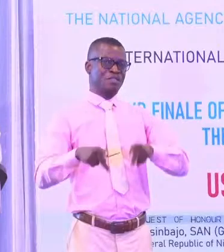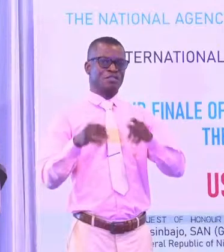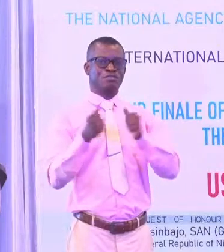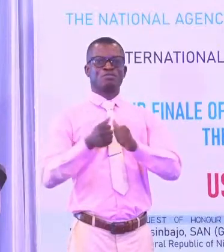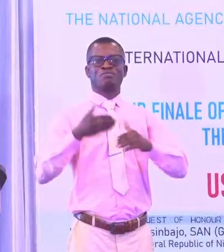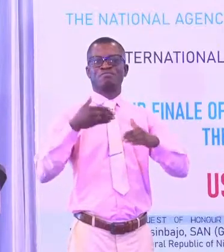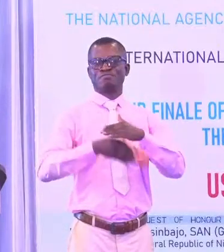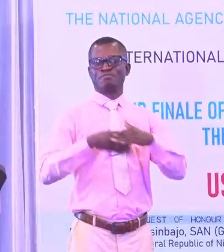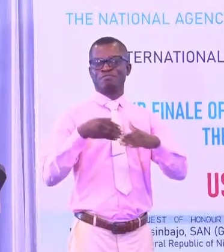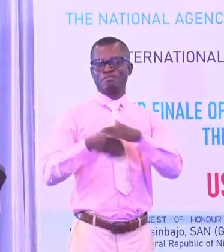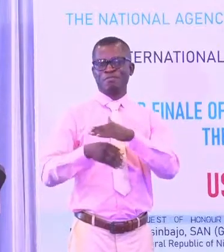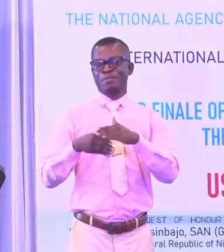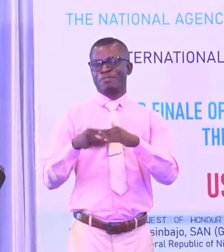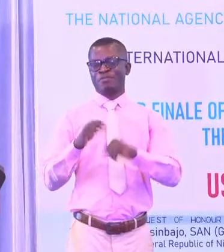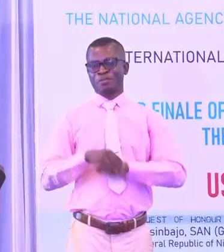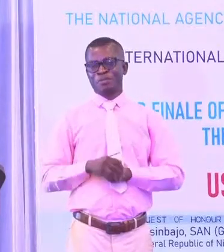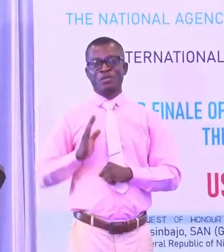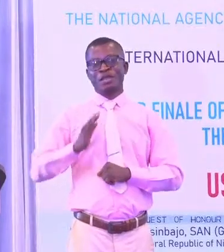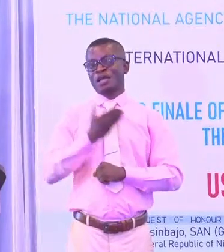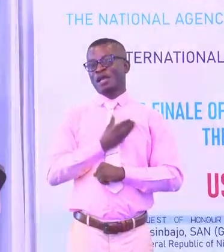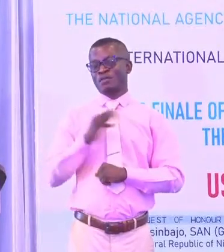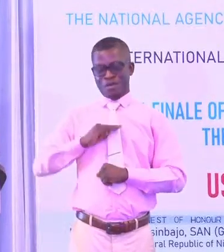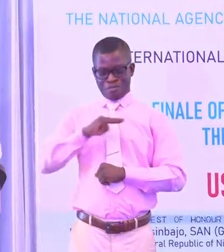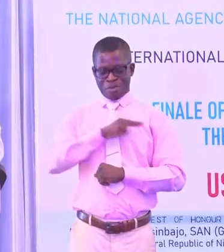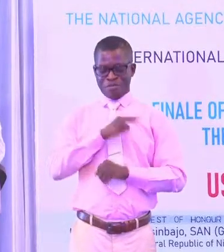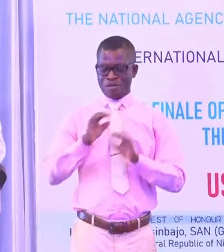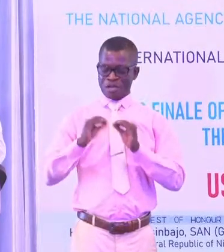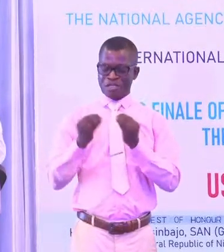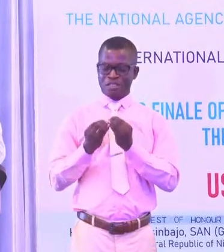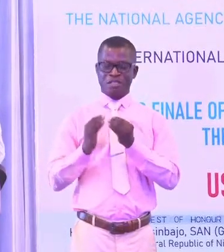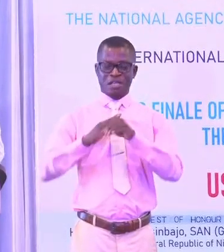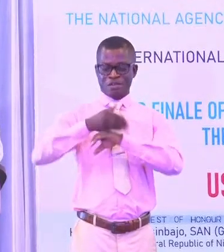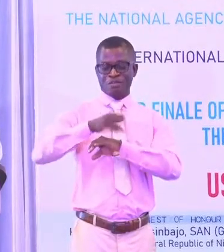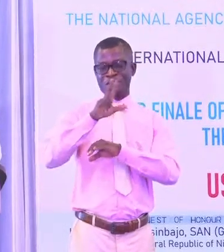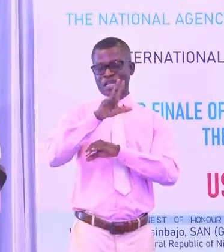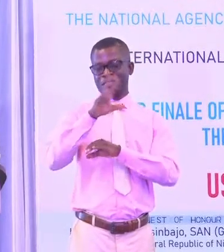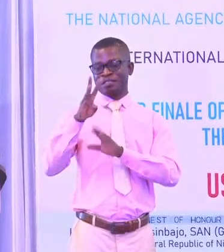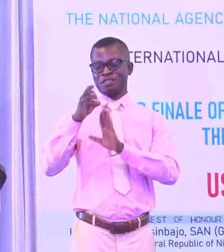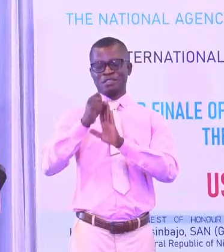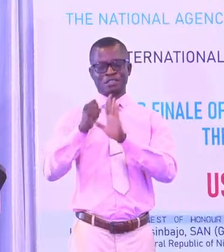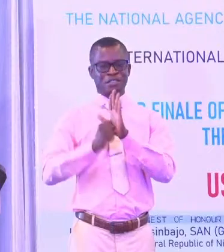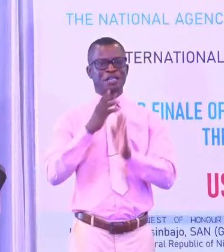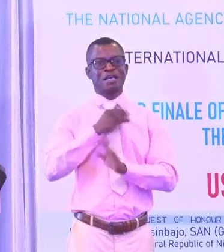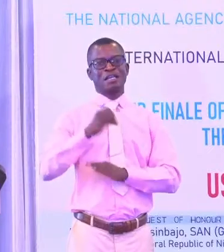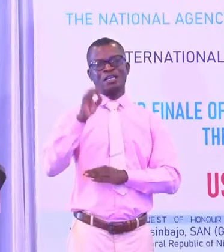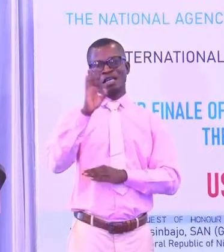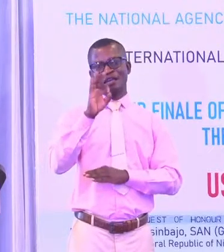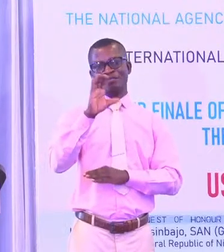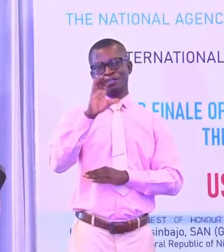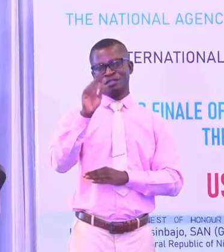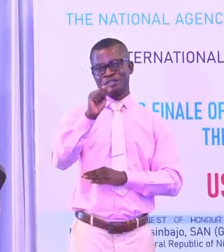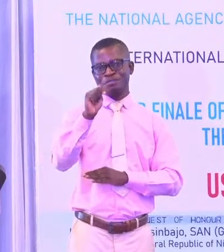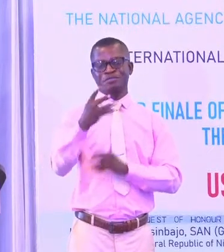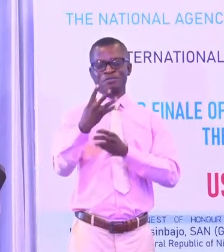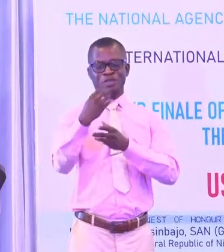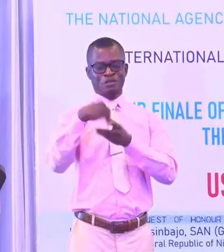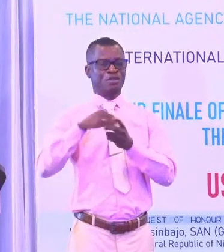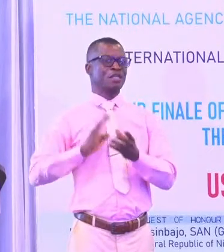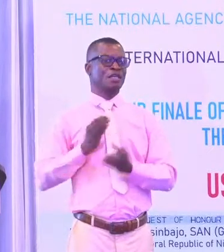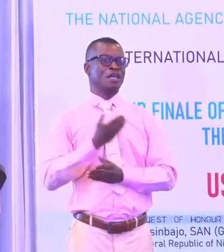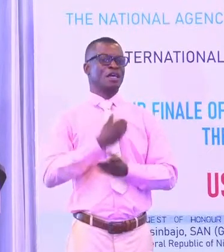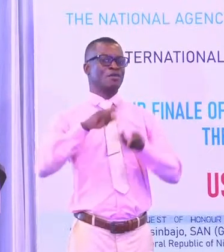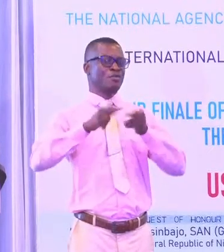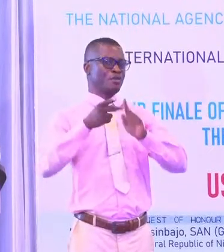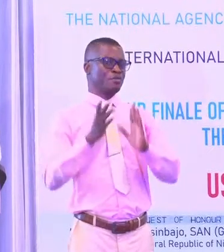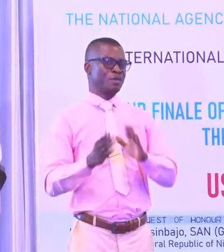migrants. Our member organizations from across the 36 states and the Federal Capital Territory, including our partners